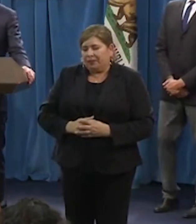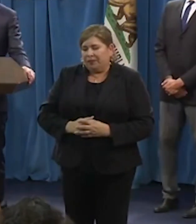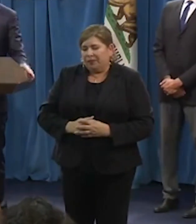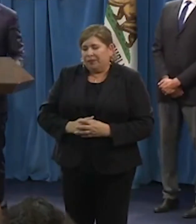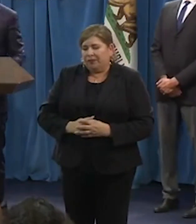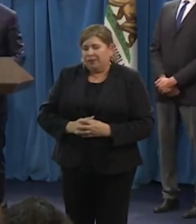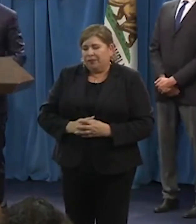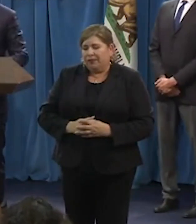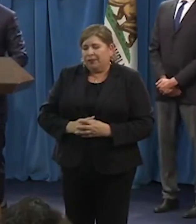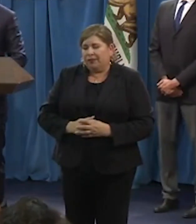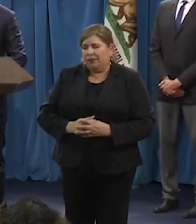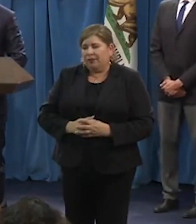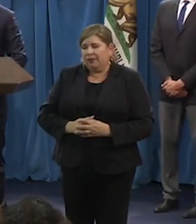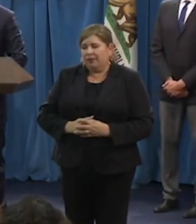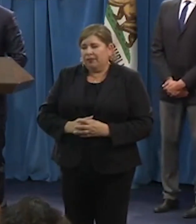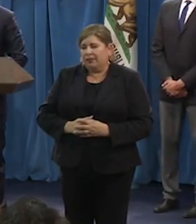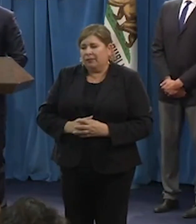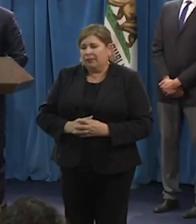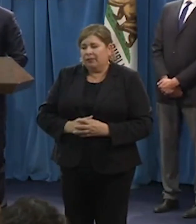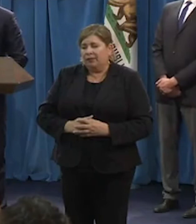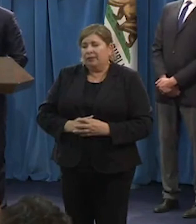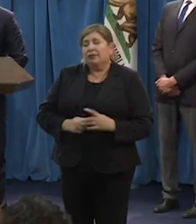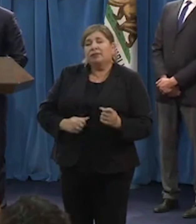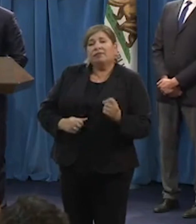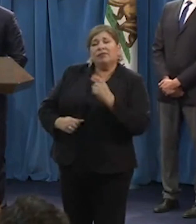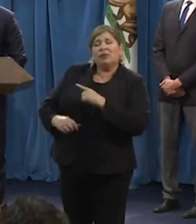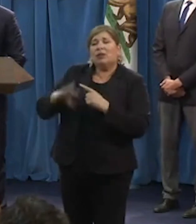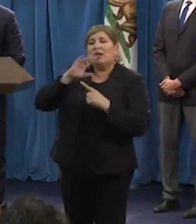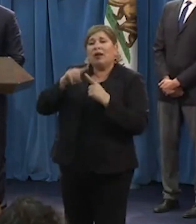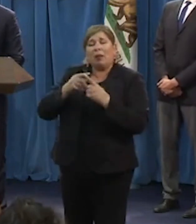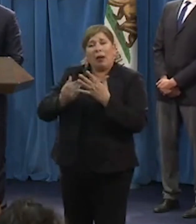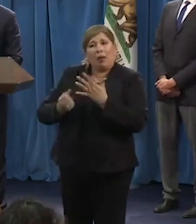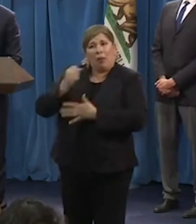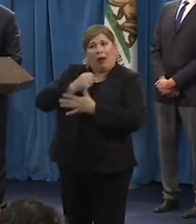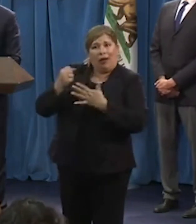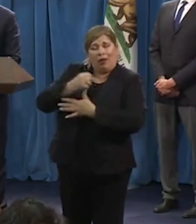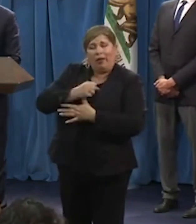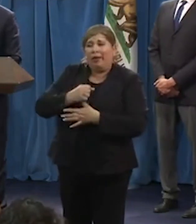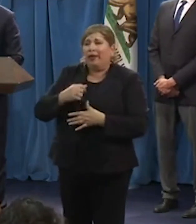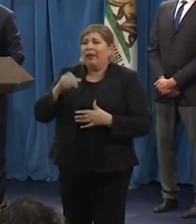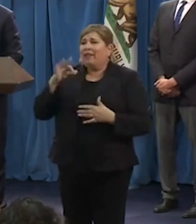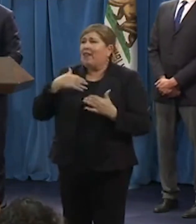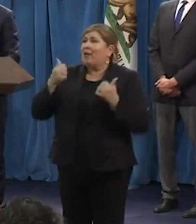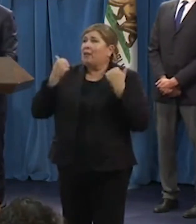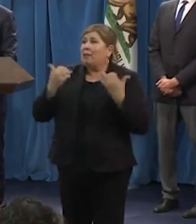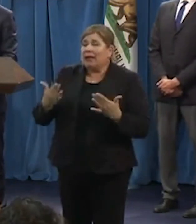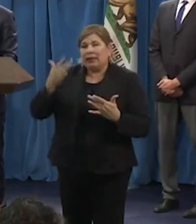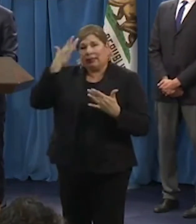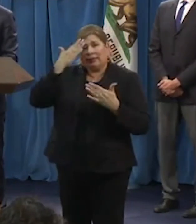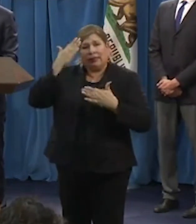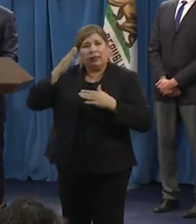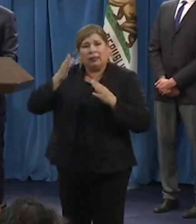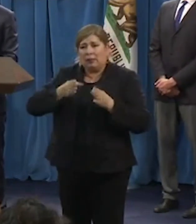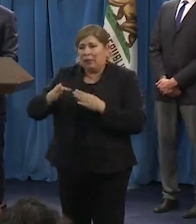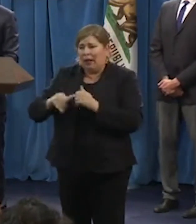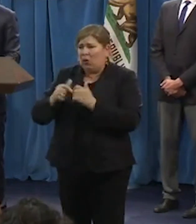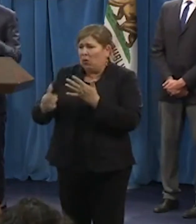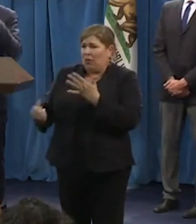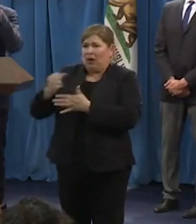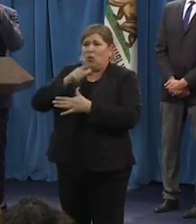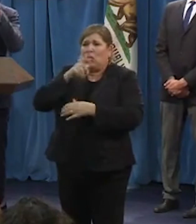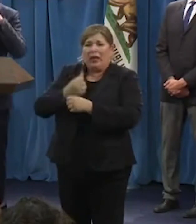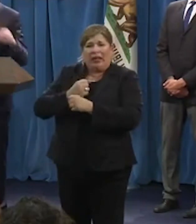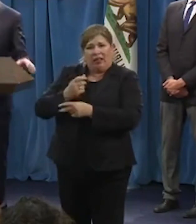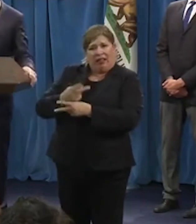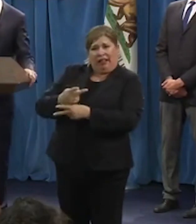to create standards for prioritizing who gets the ventilator, who gets the bed, if there's so many sick people and the healthcare system gets overwhelmed,